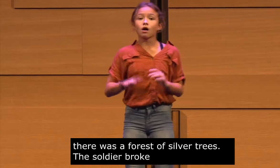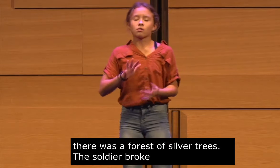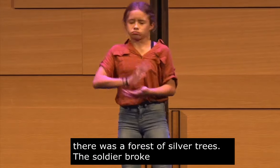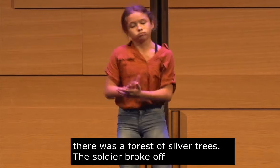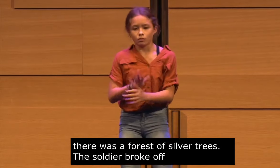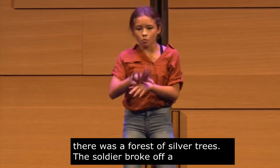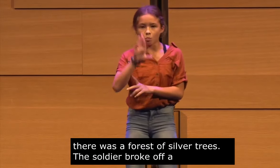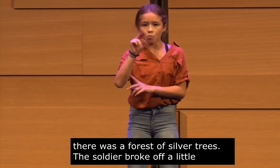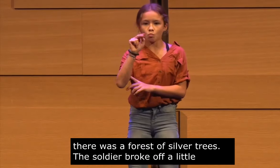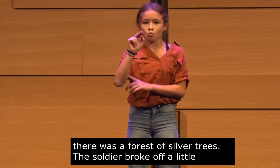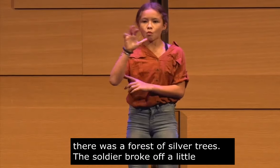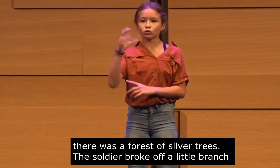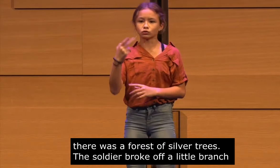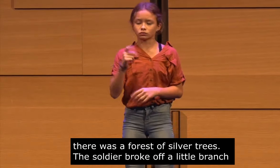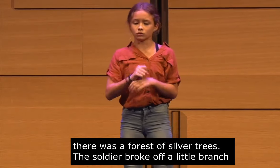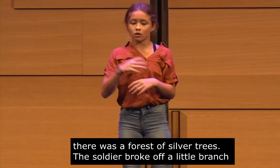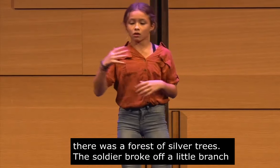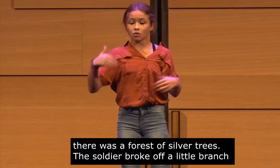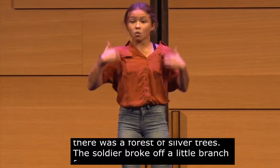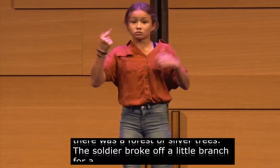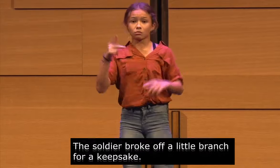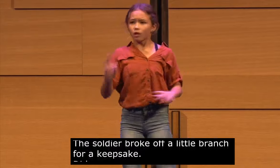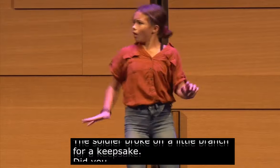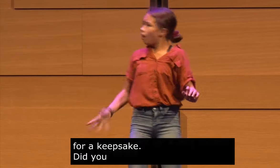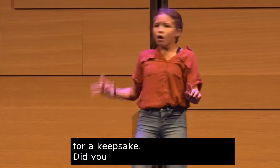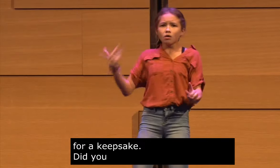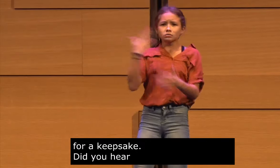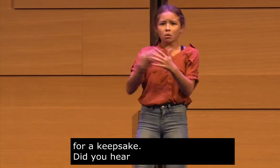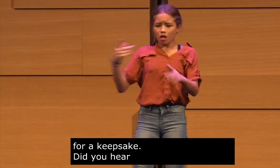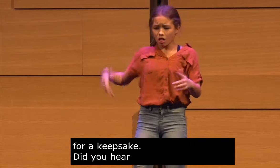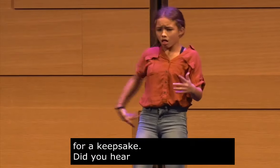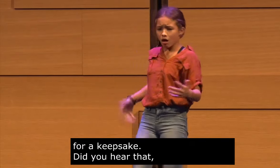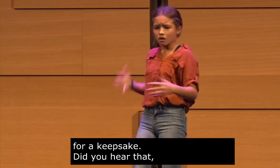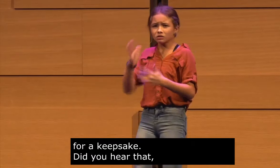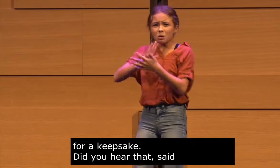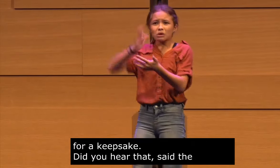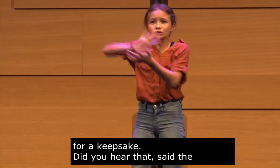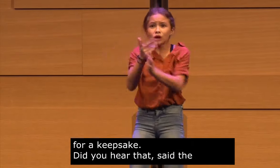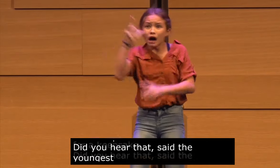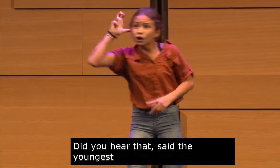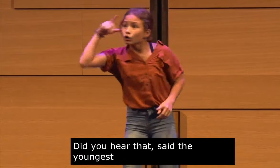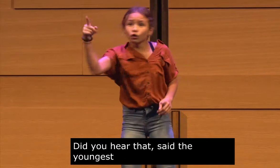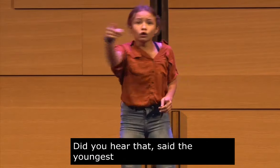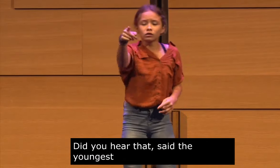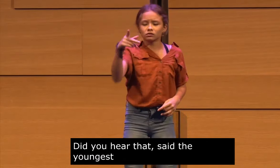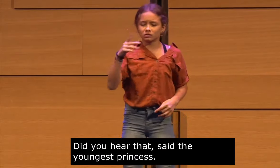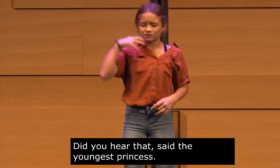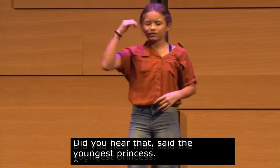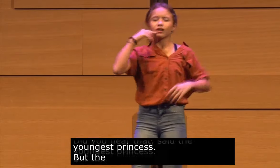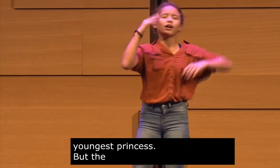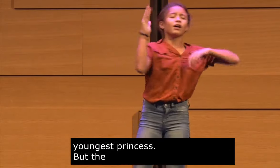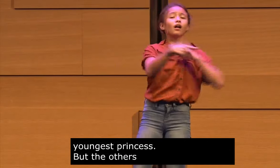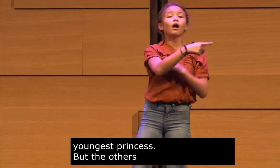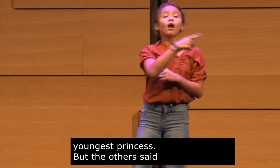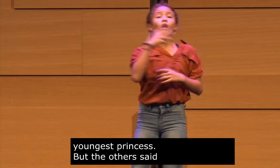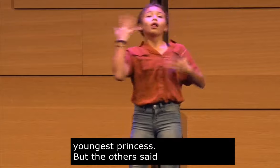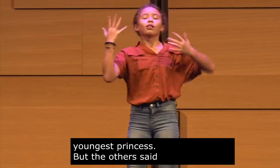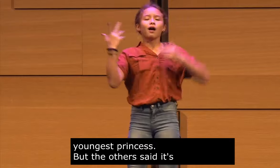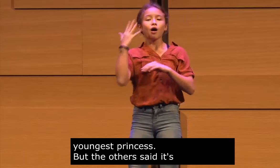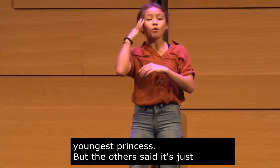keepsake. "Did you hear that?" gasped the youngest princess. But the eldest laughed and said, "It's only our princes calling out for us." Soon